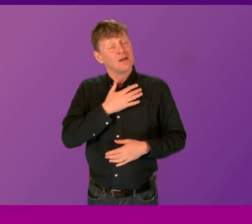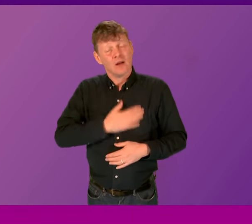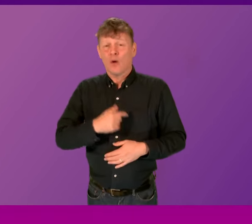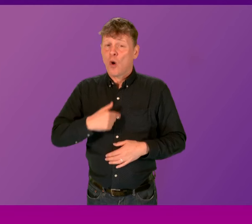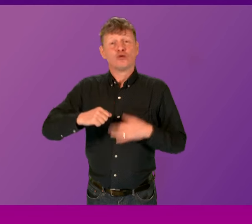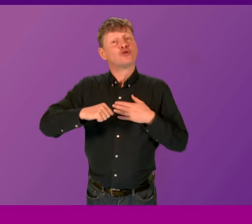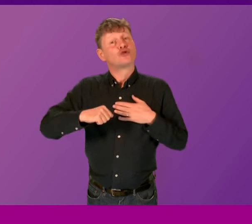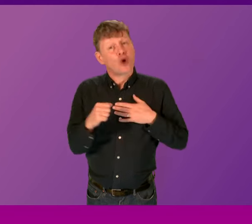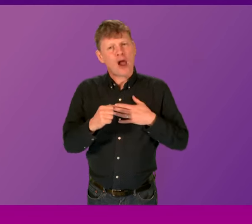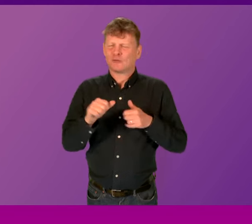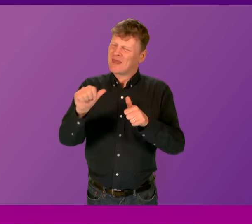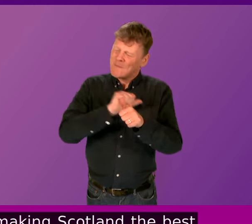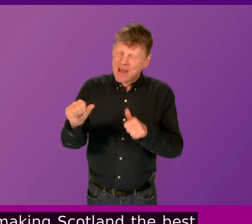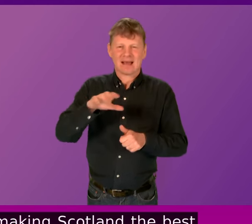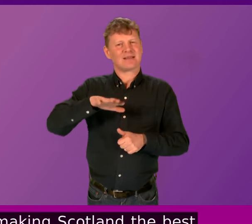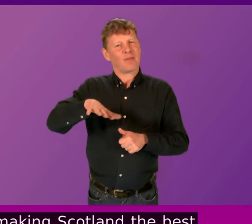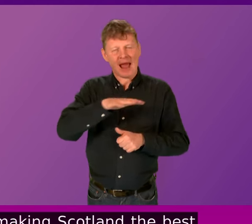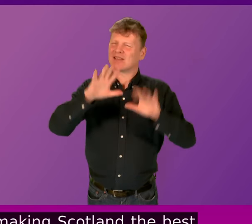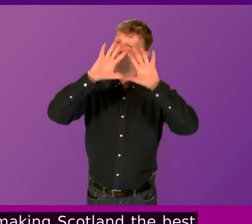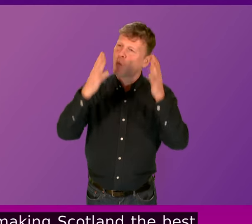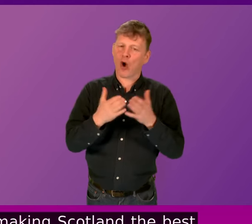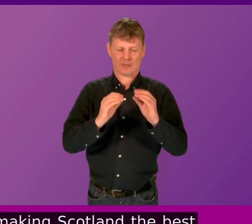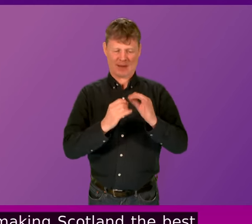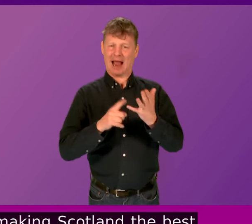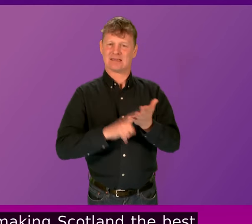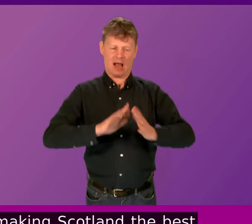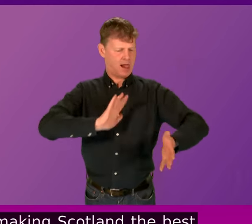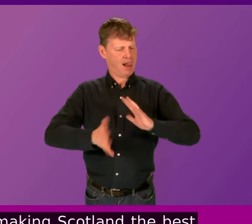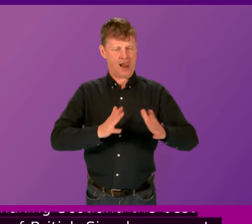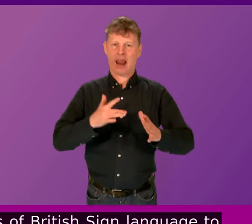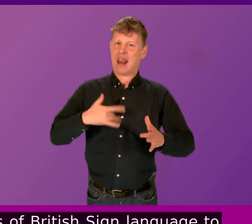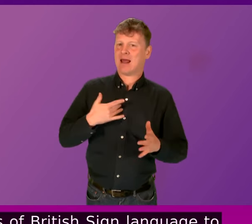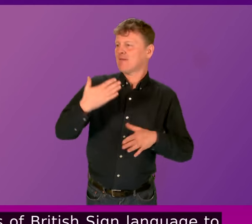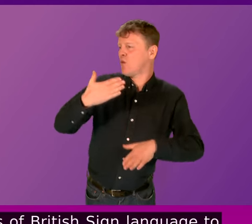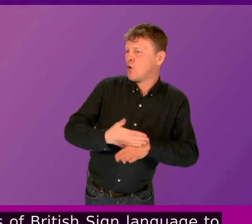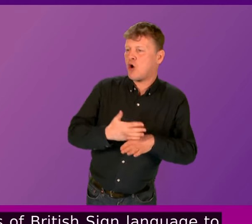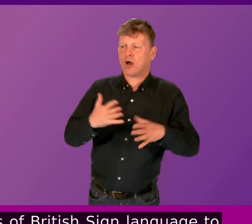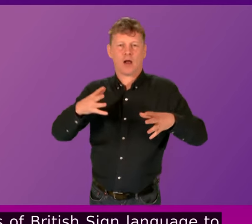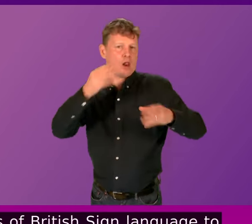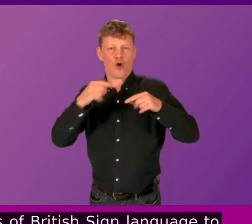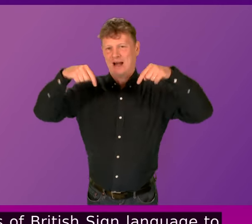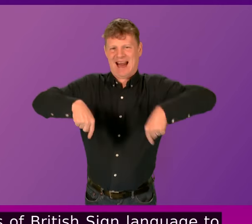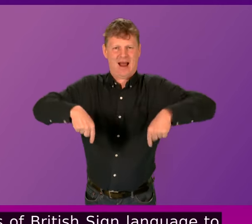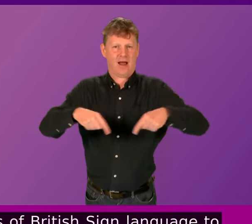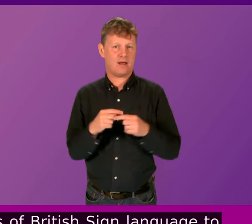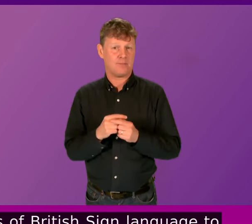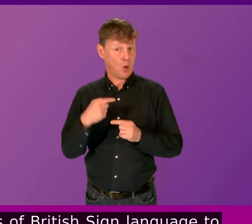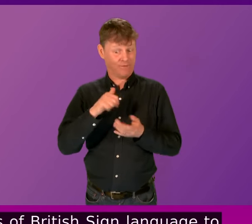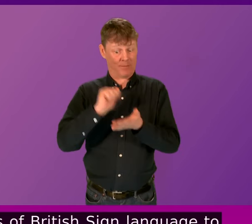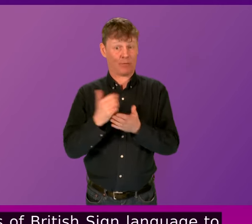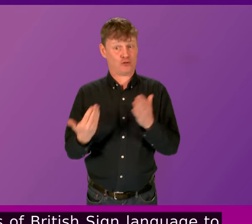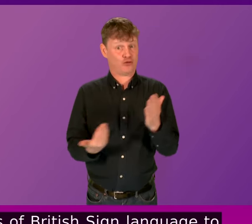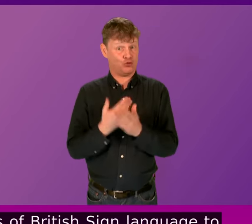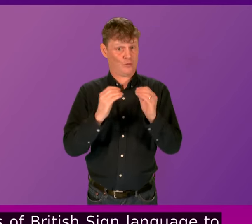world for users of British Sign Language to live, work, visit and learn. And to support that ambition, we've published a new